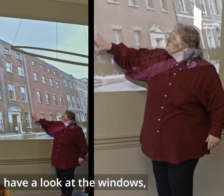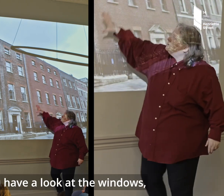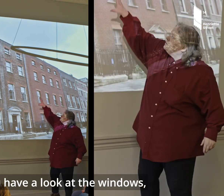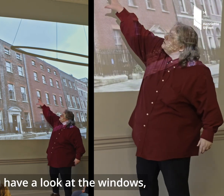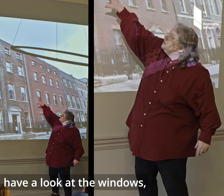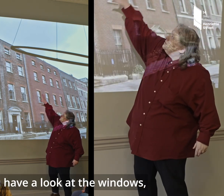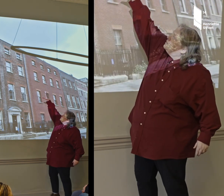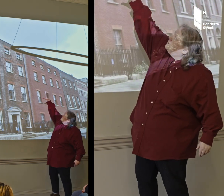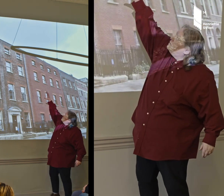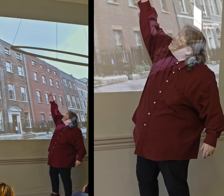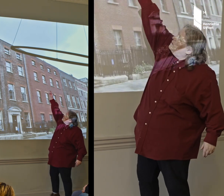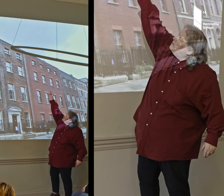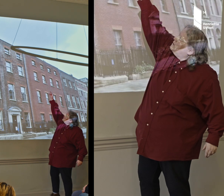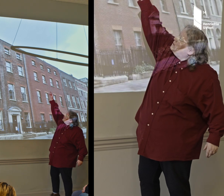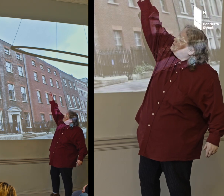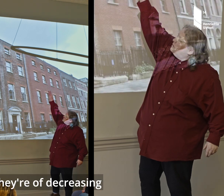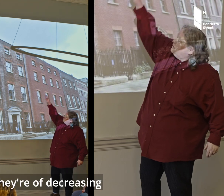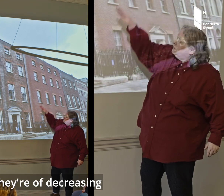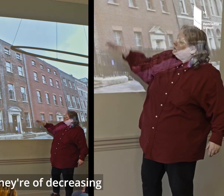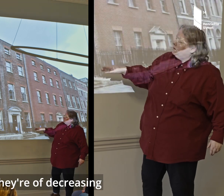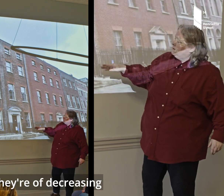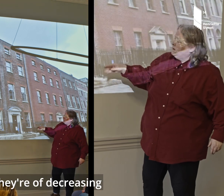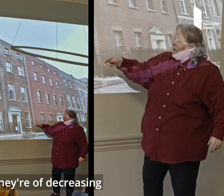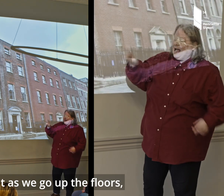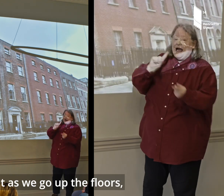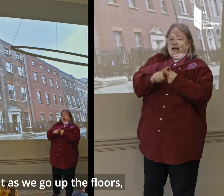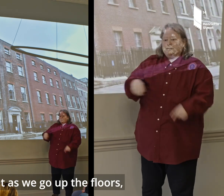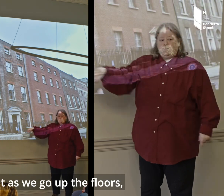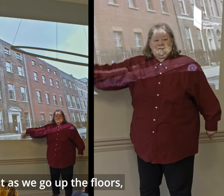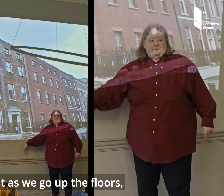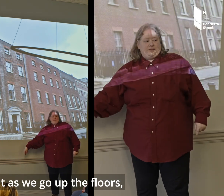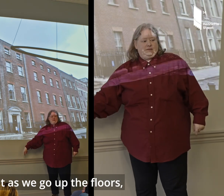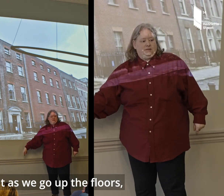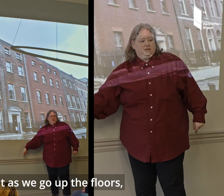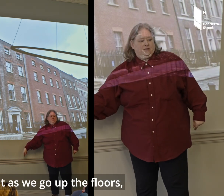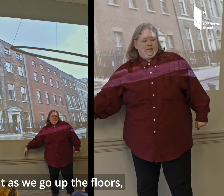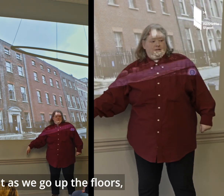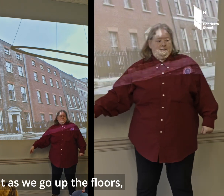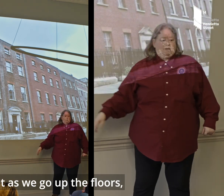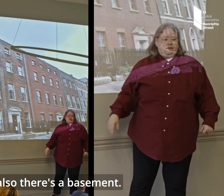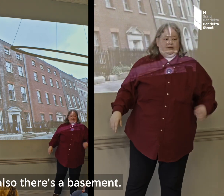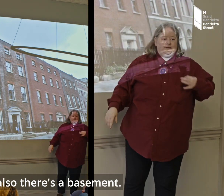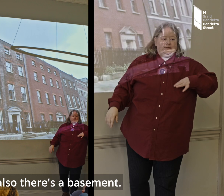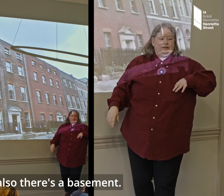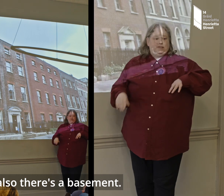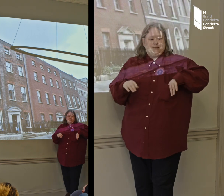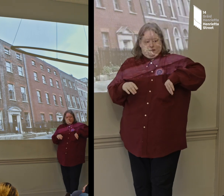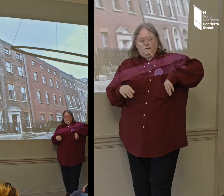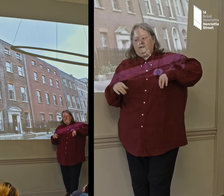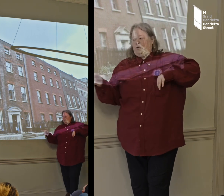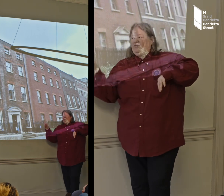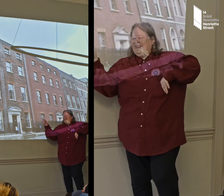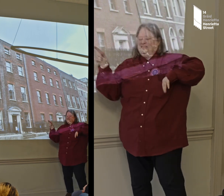And if you have a look at the windows, they're of decreasing height as we go up the floors, and also there's a